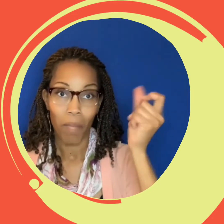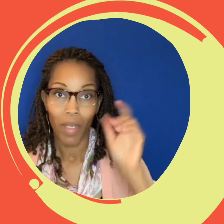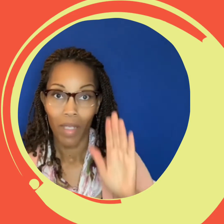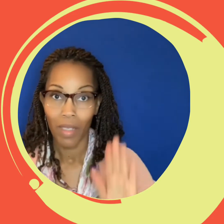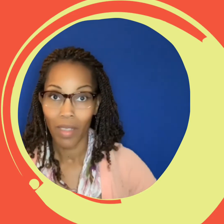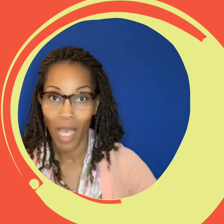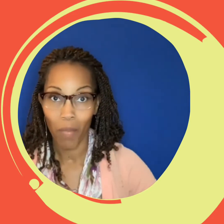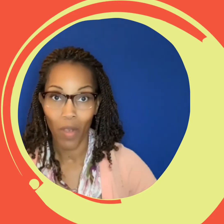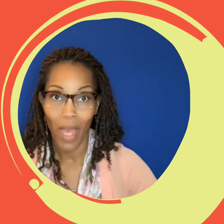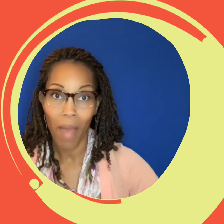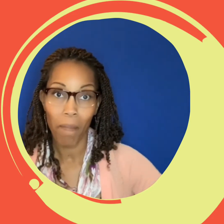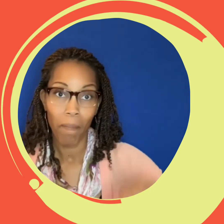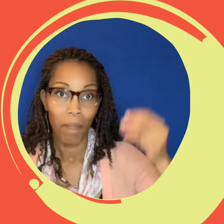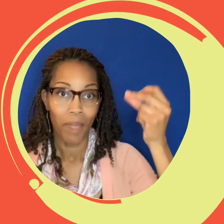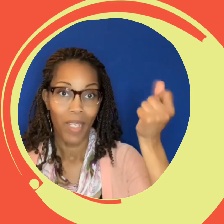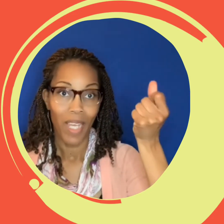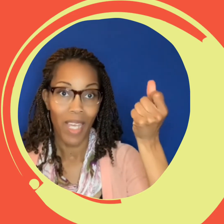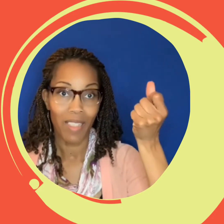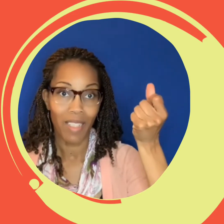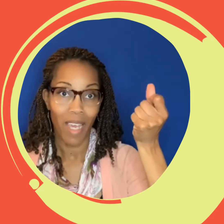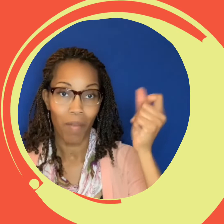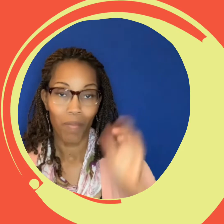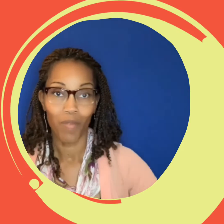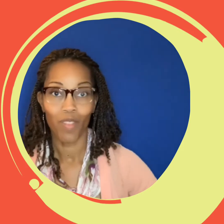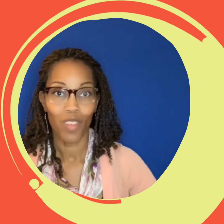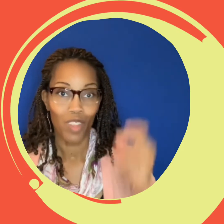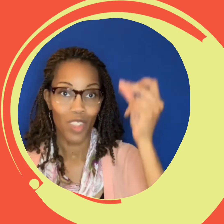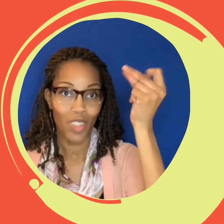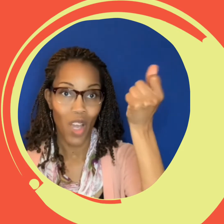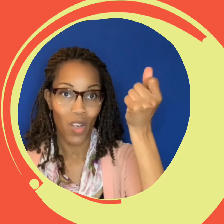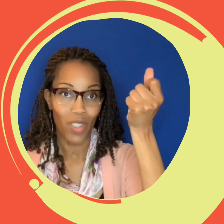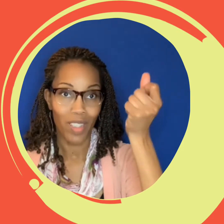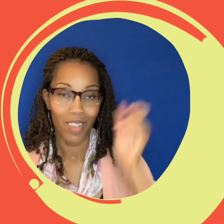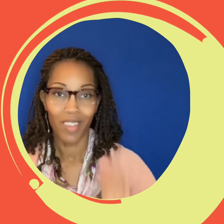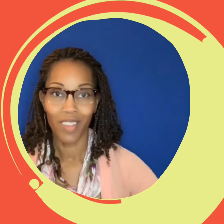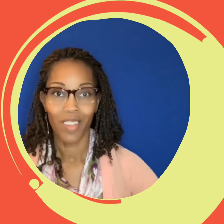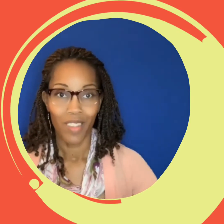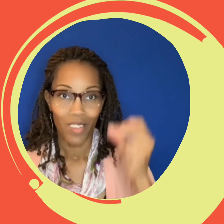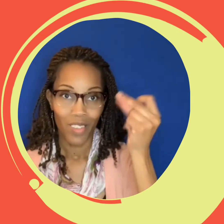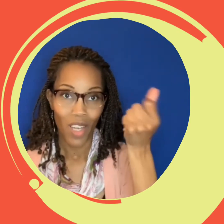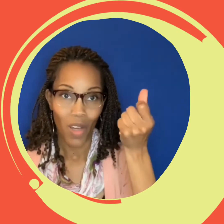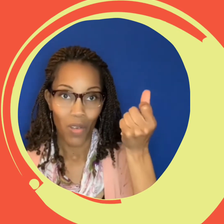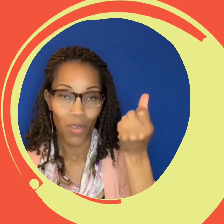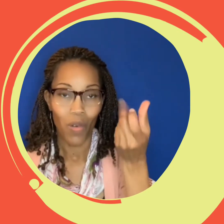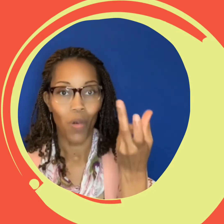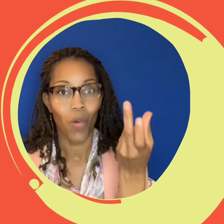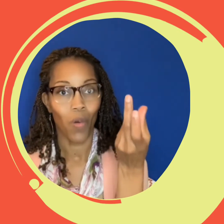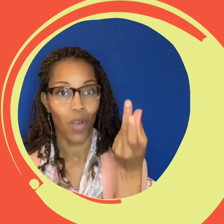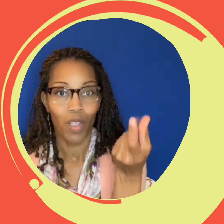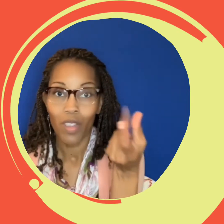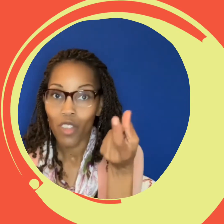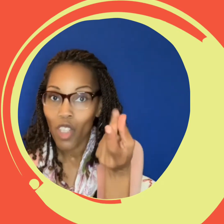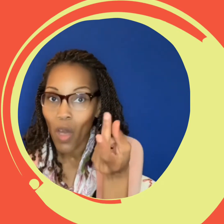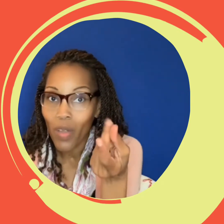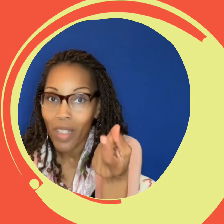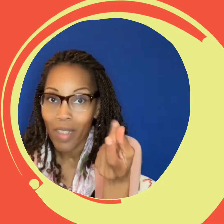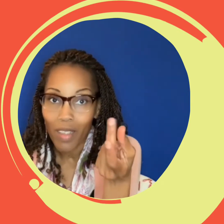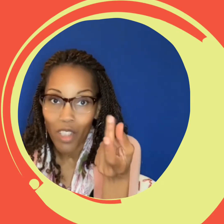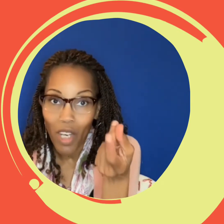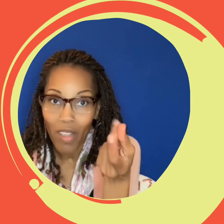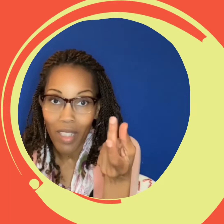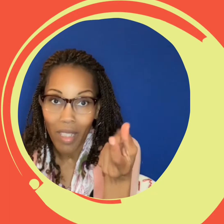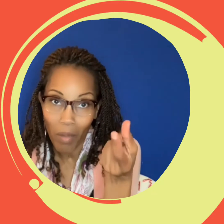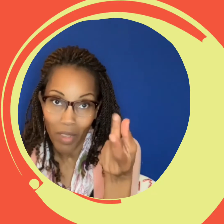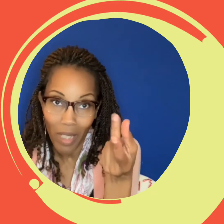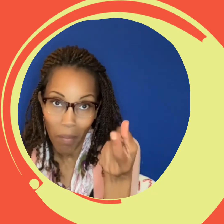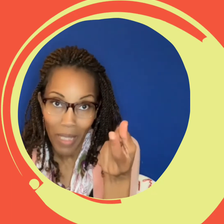Snap. Tap your lap and snap. Dog. Dog. Or dog, like you're